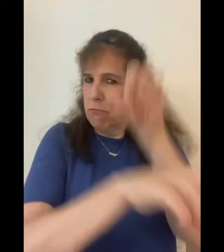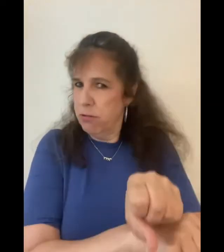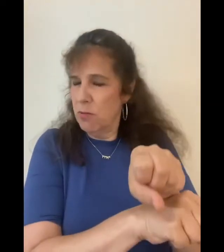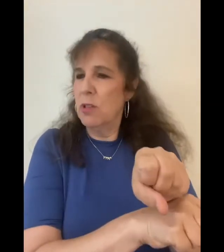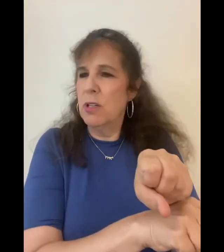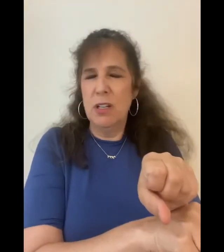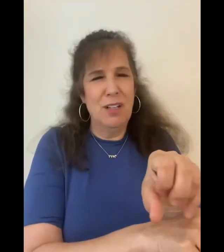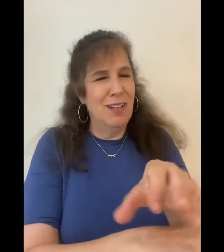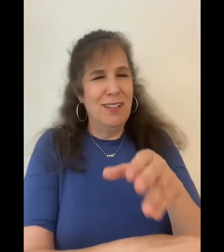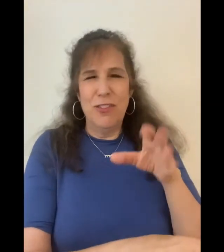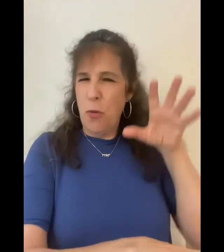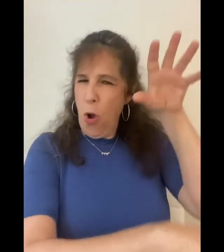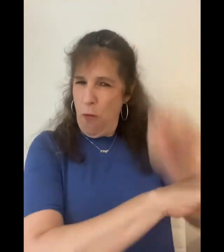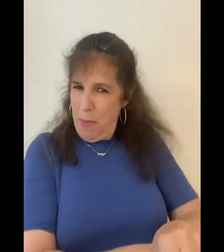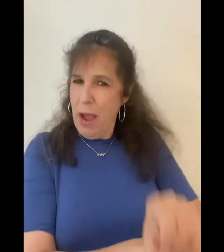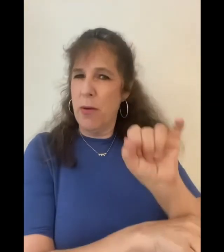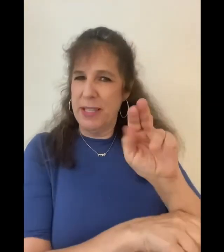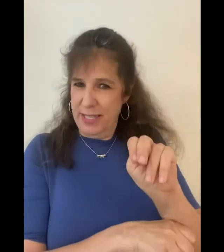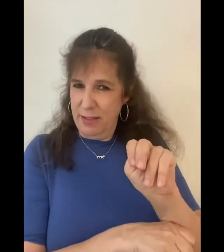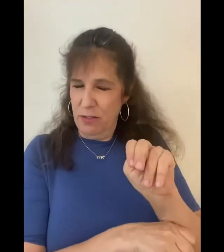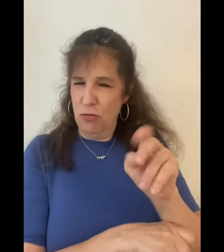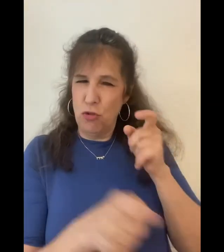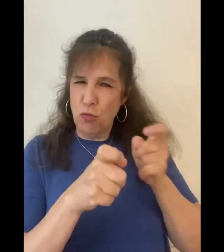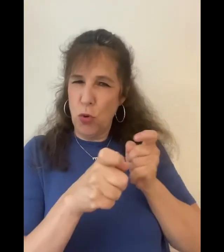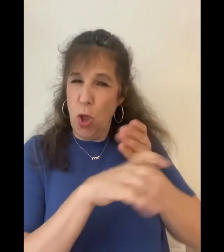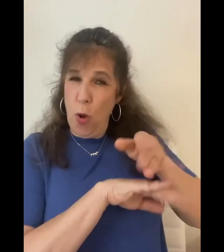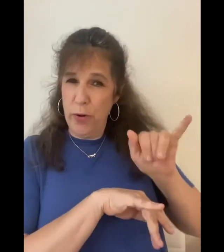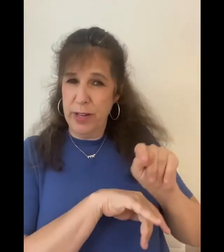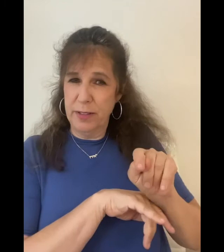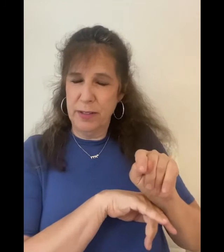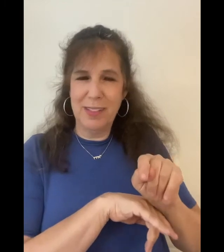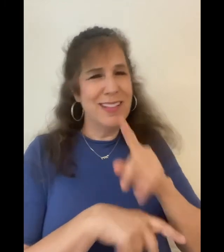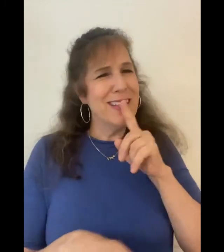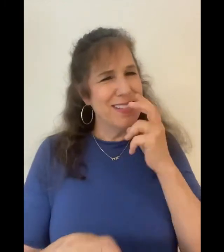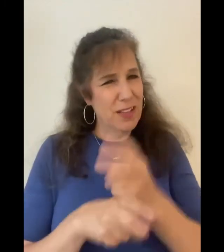just loosely, there's many commentaries, but it would seem that he means,